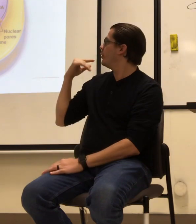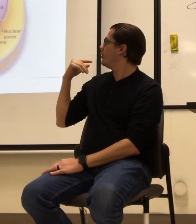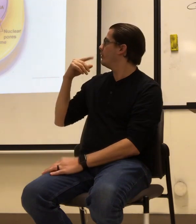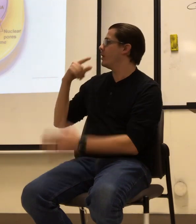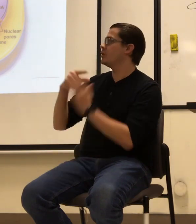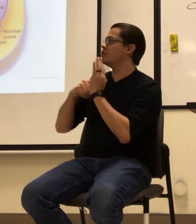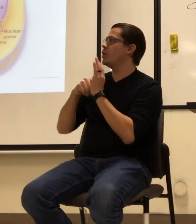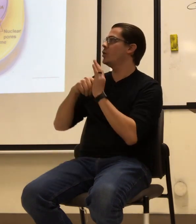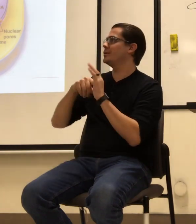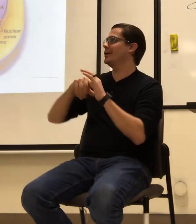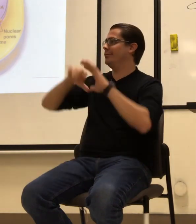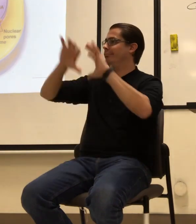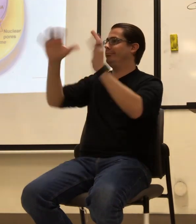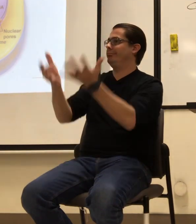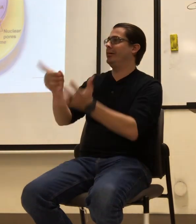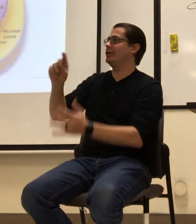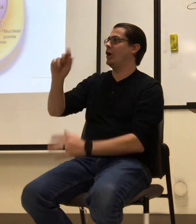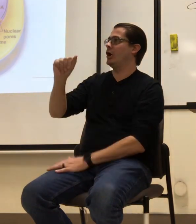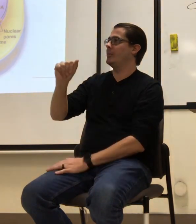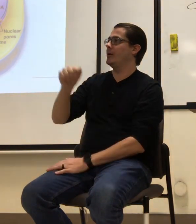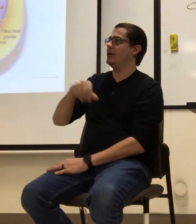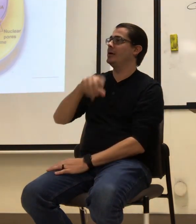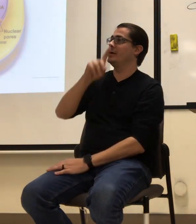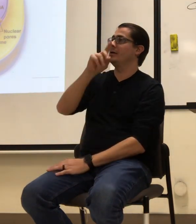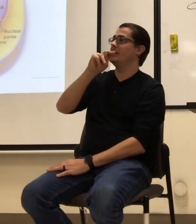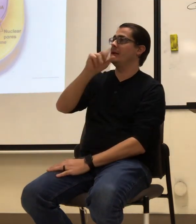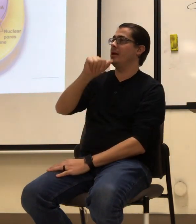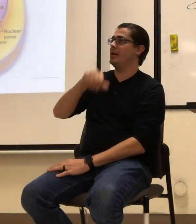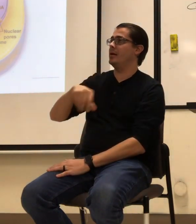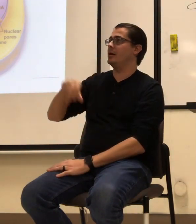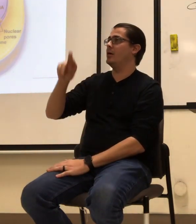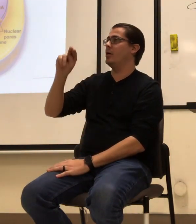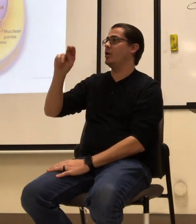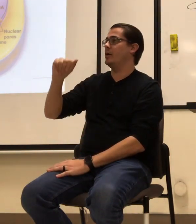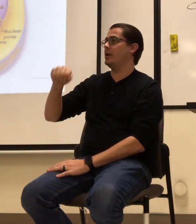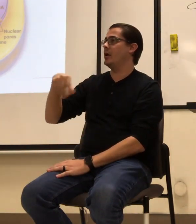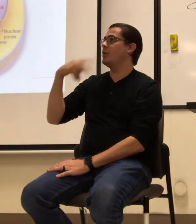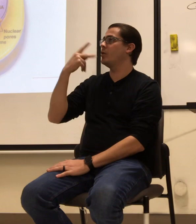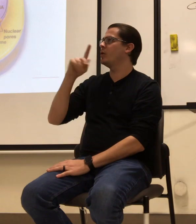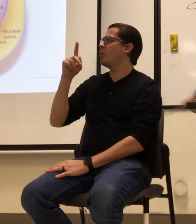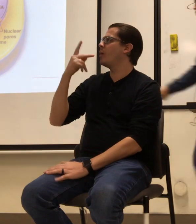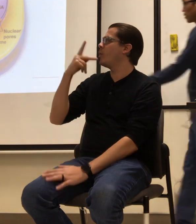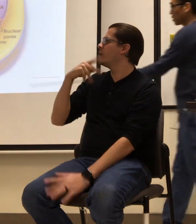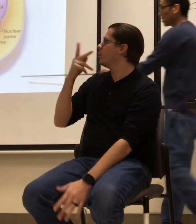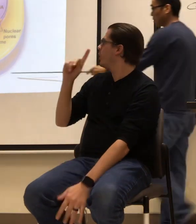dogma. DNA to RNA to protein, right? Where's the protein?